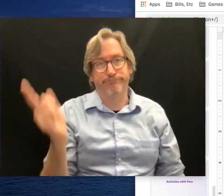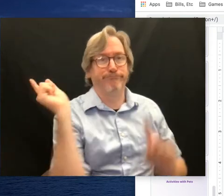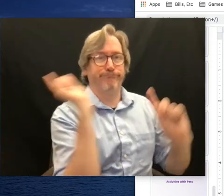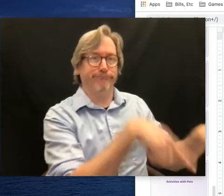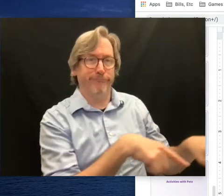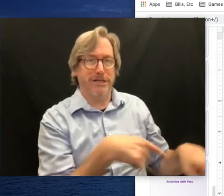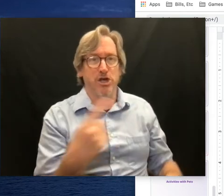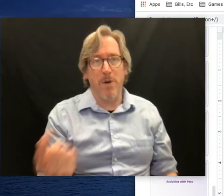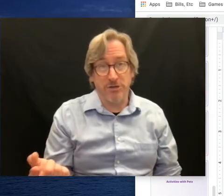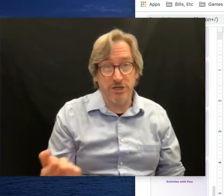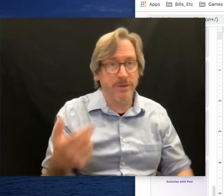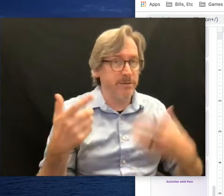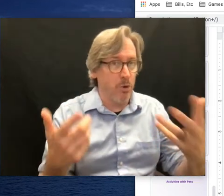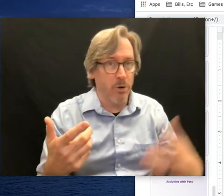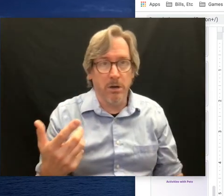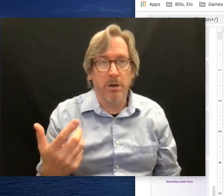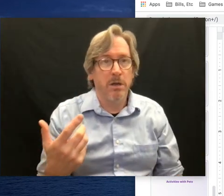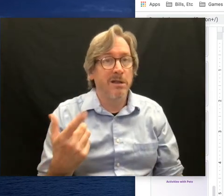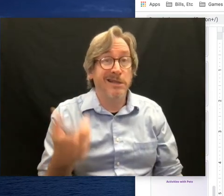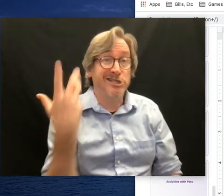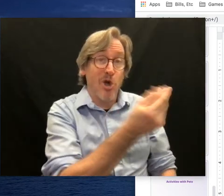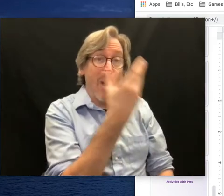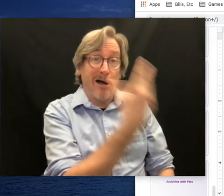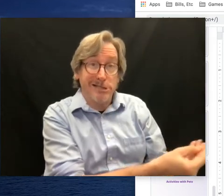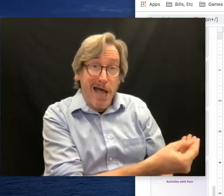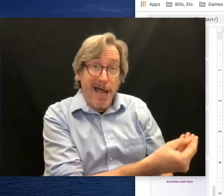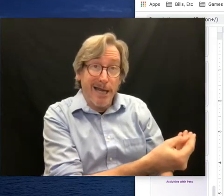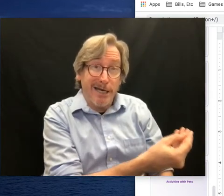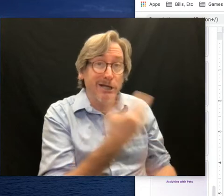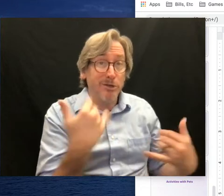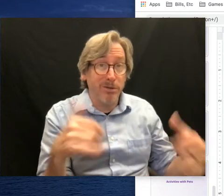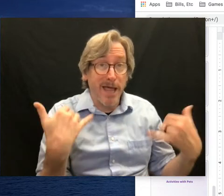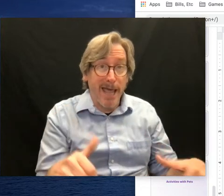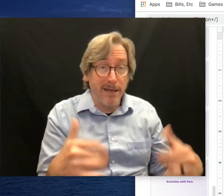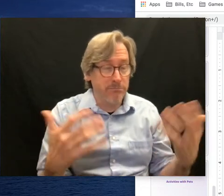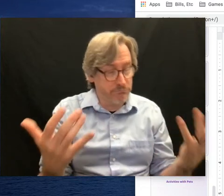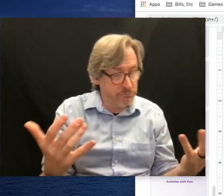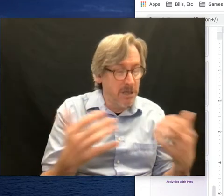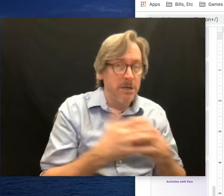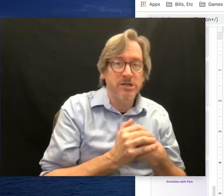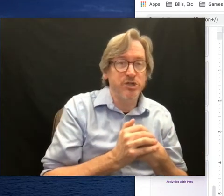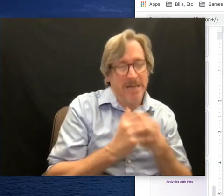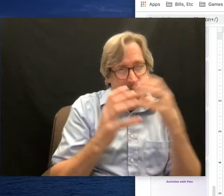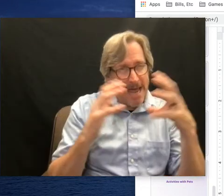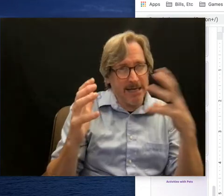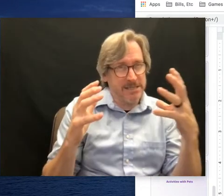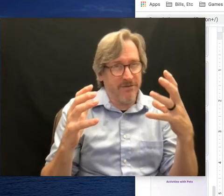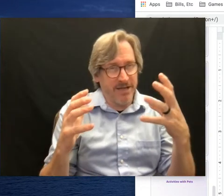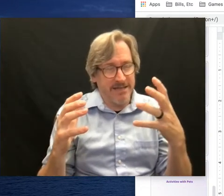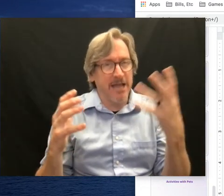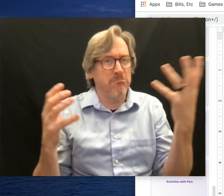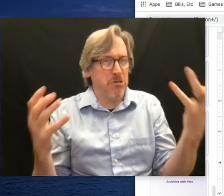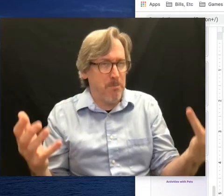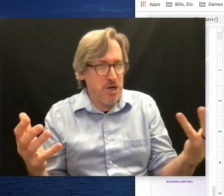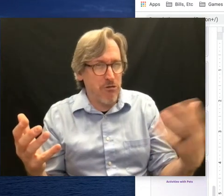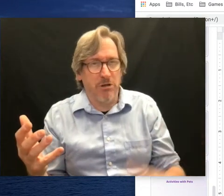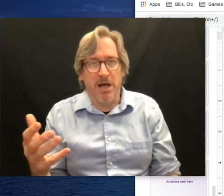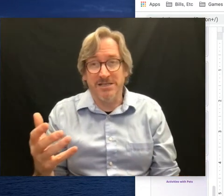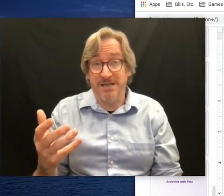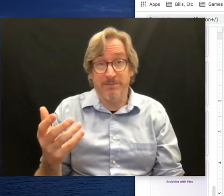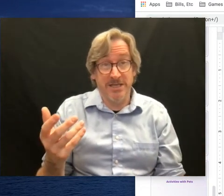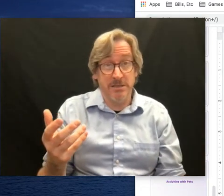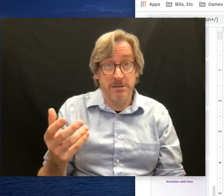like, let's go out to do it, or let's go outside, play. So you can add in stuff like that. The